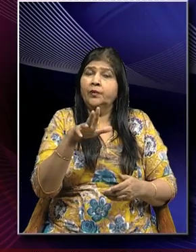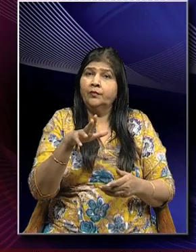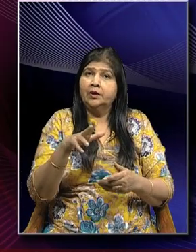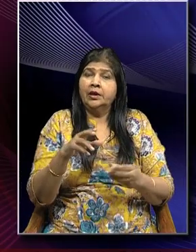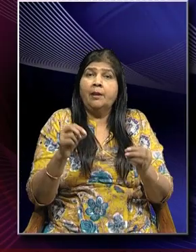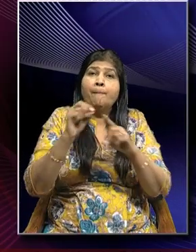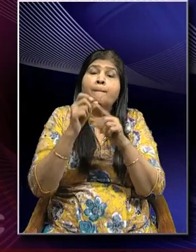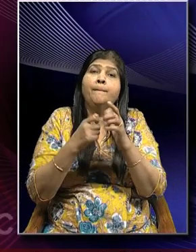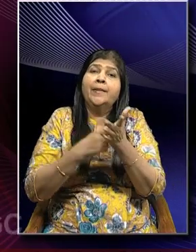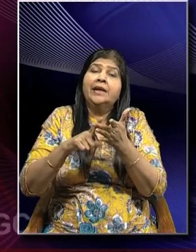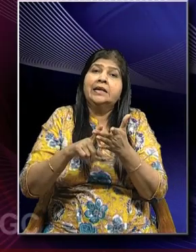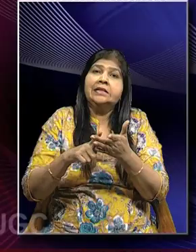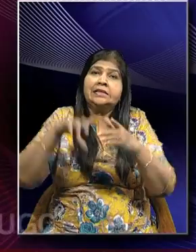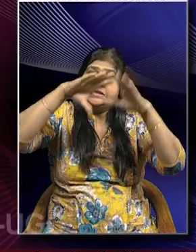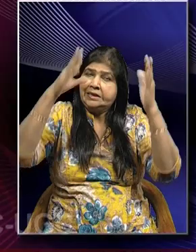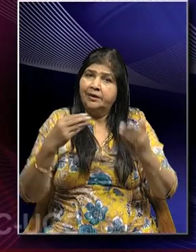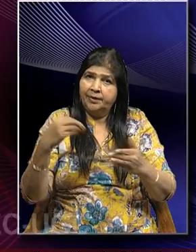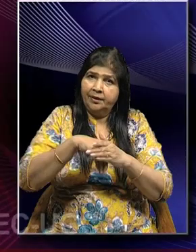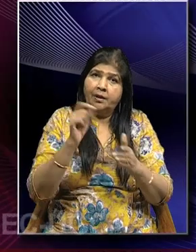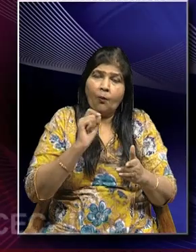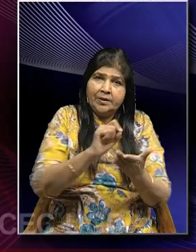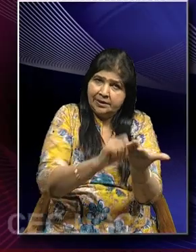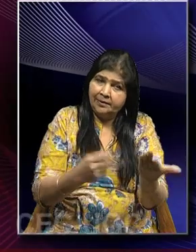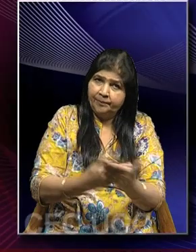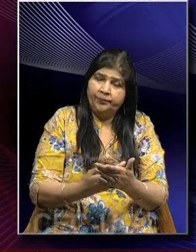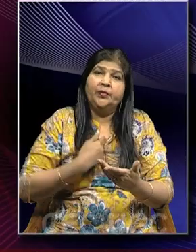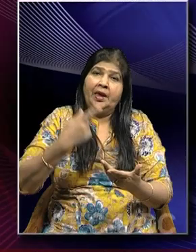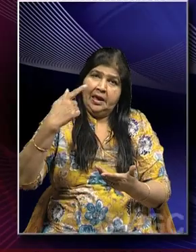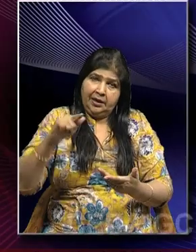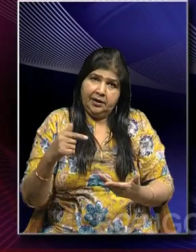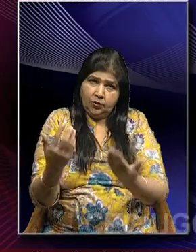Agreement, wherein we agreed to